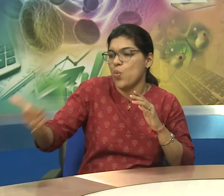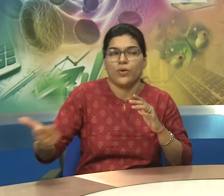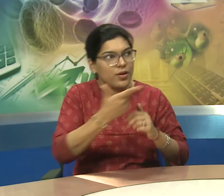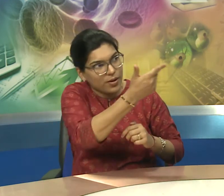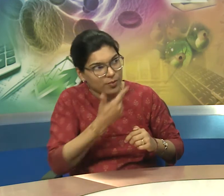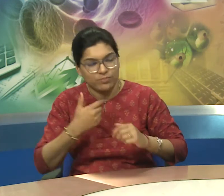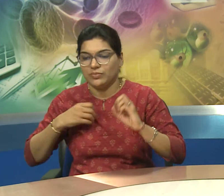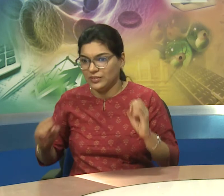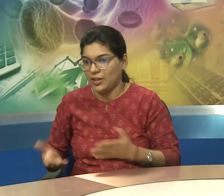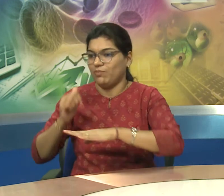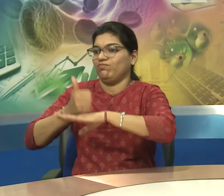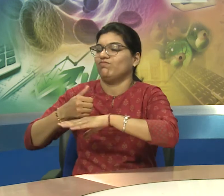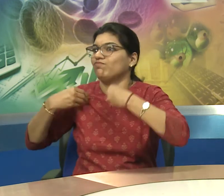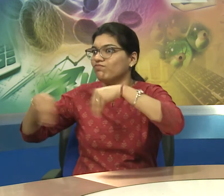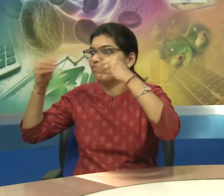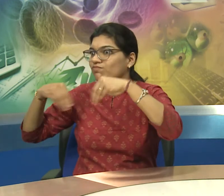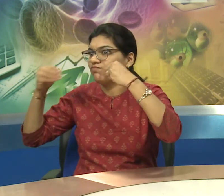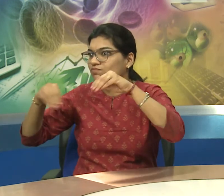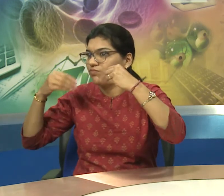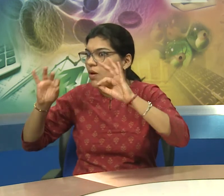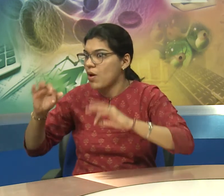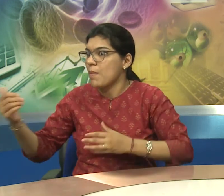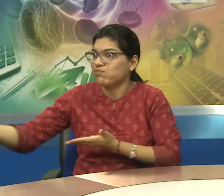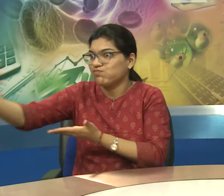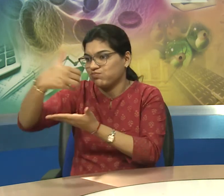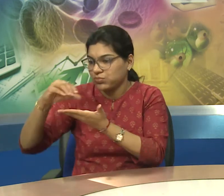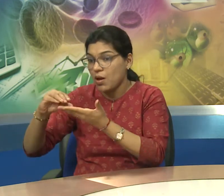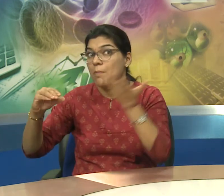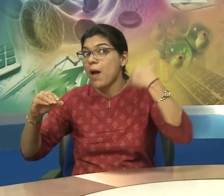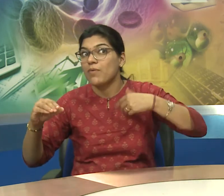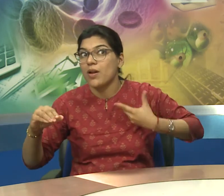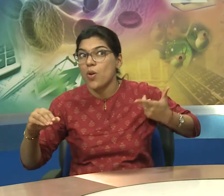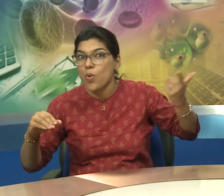goods to the retailer on credit.